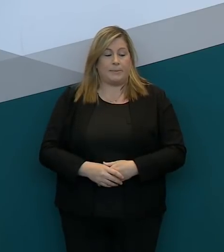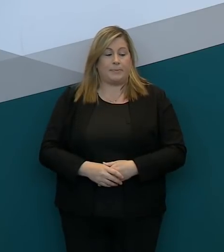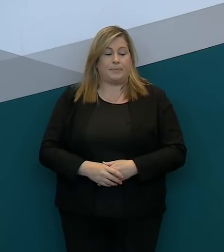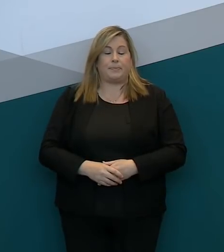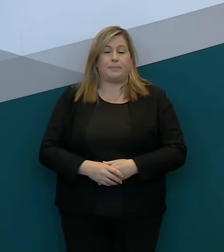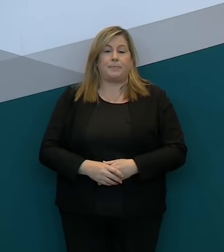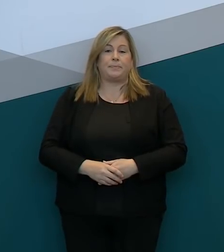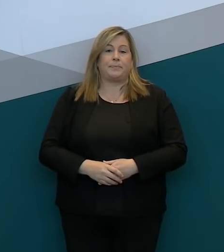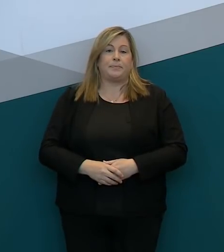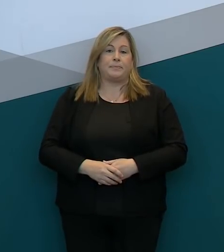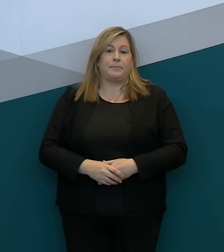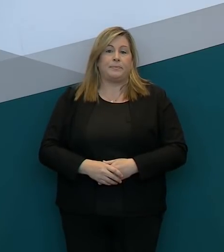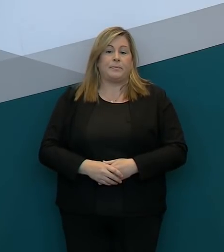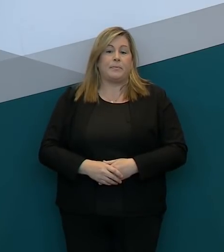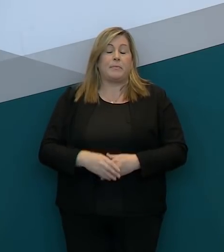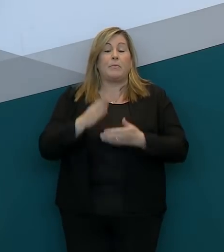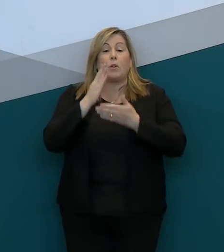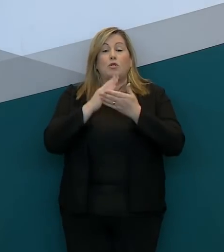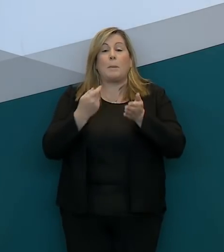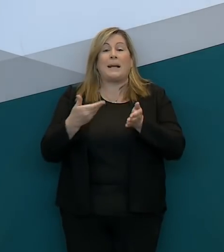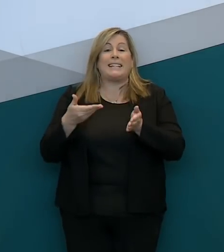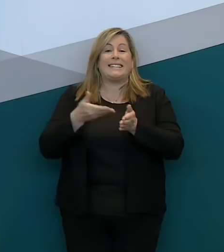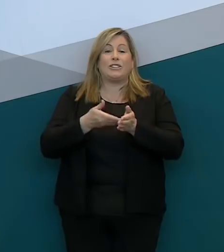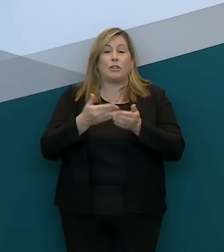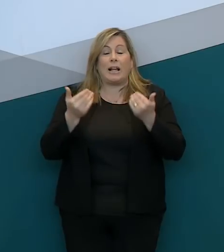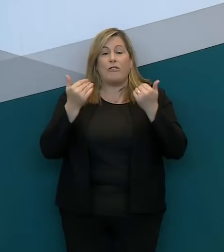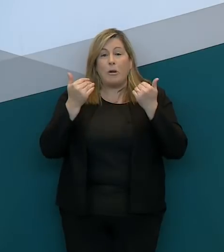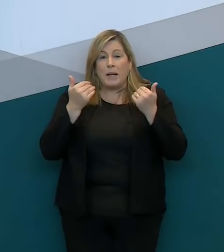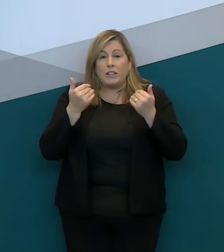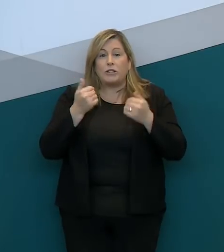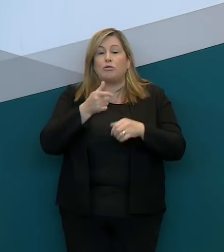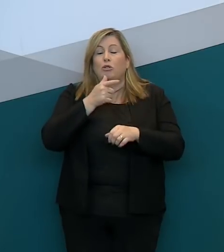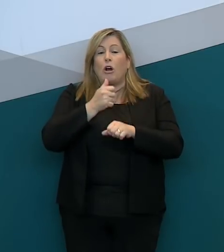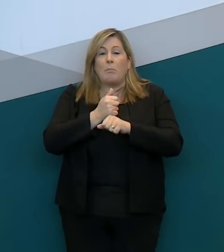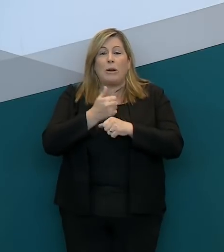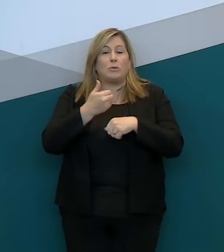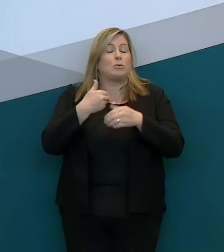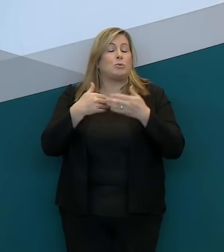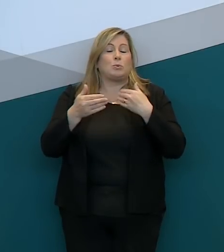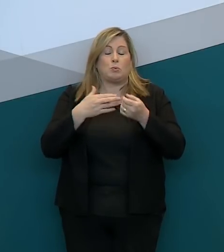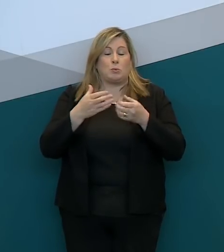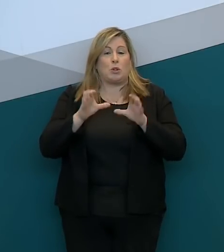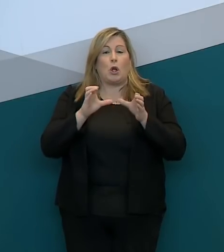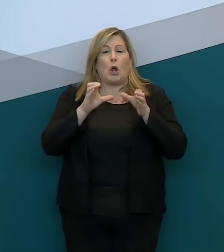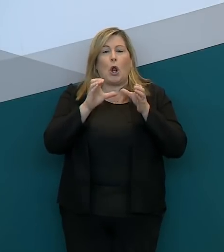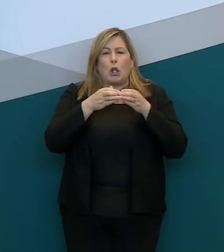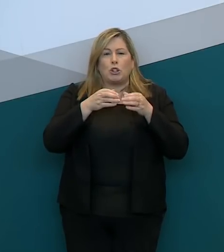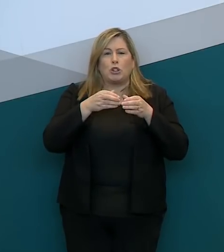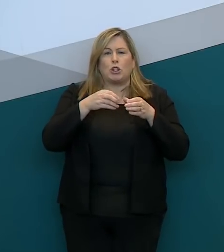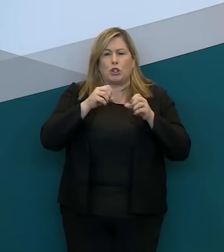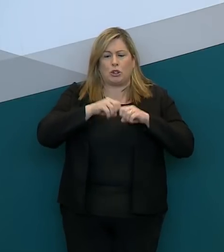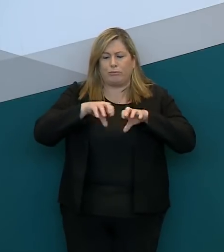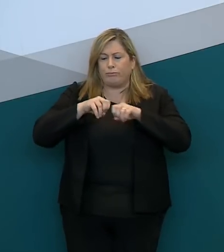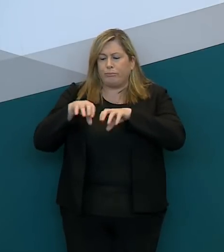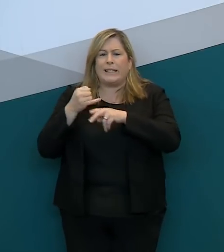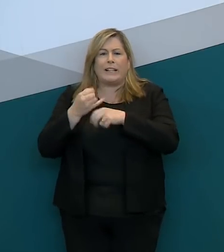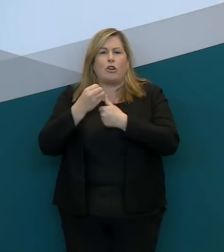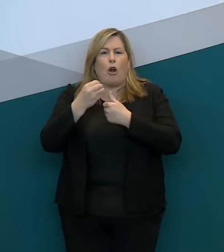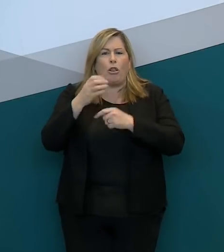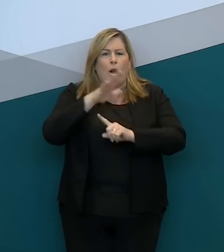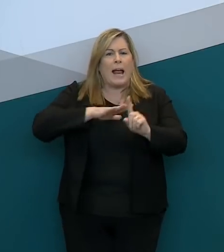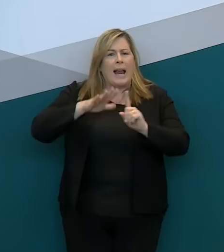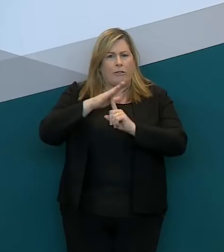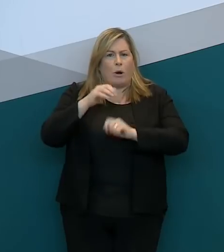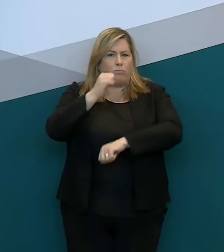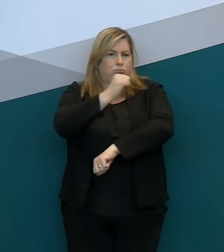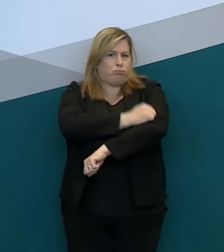In respect then of some additional information in relation to clusters in other settings, in respect of prisons, we've had 5 reported